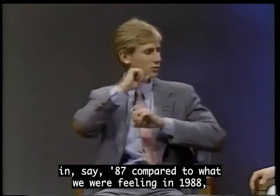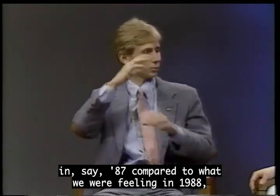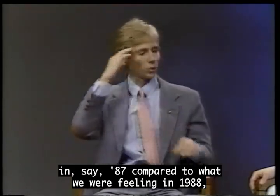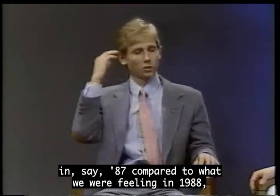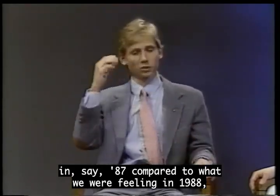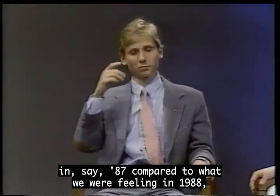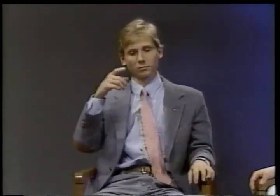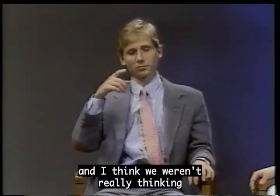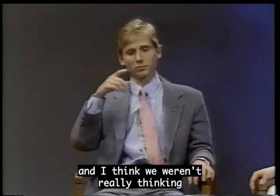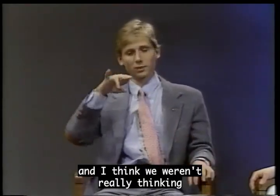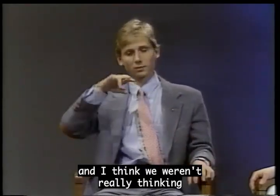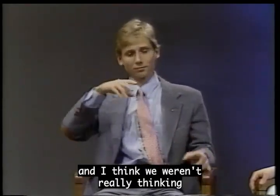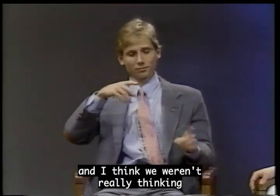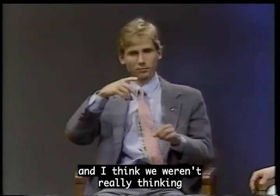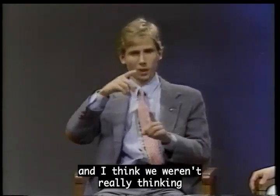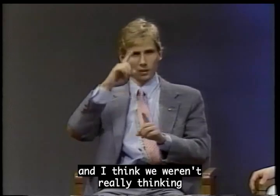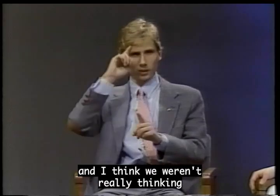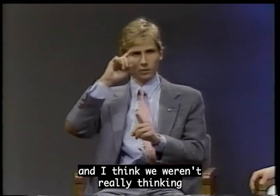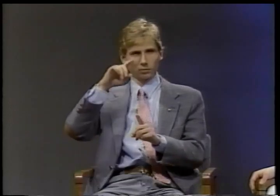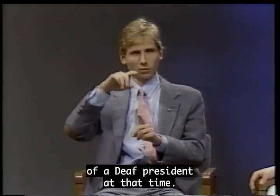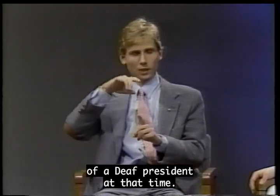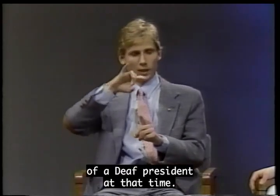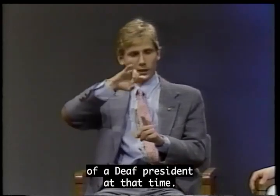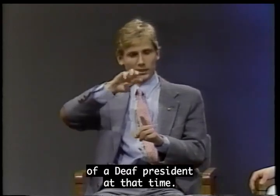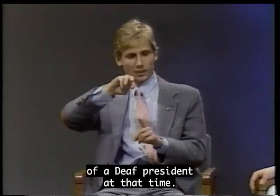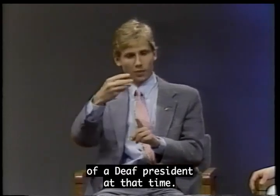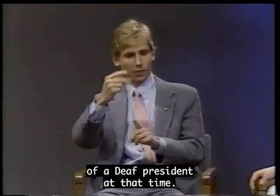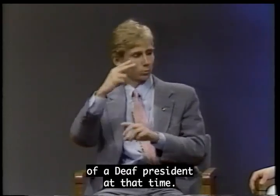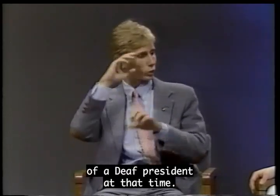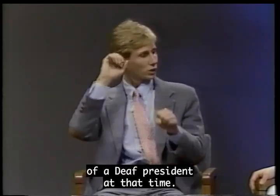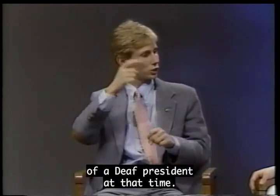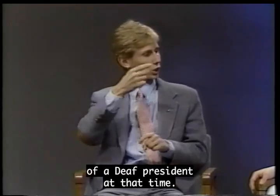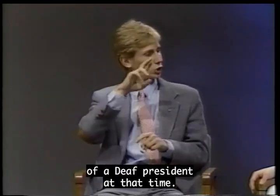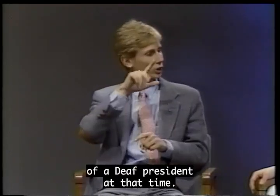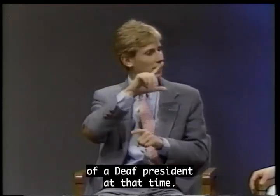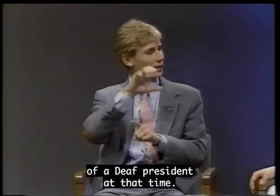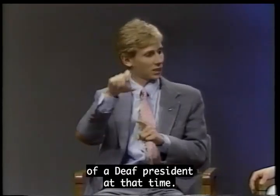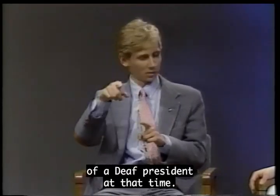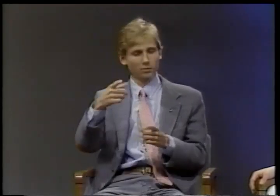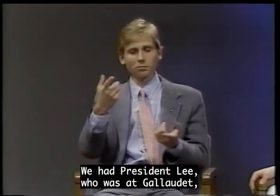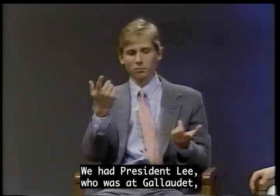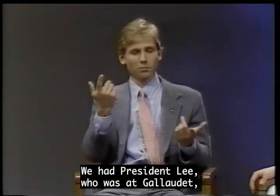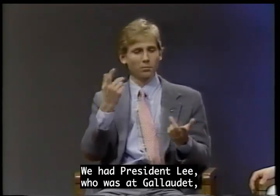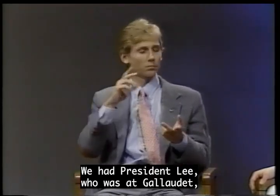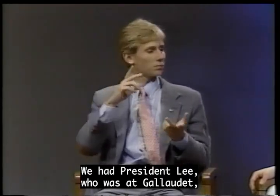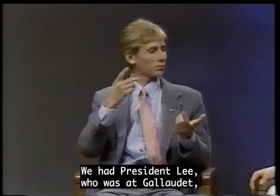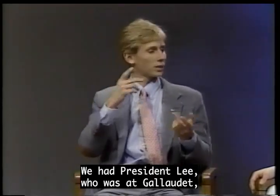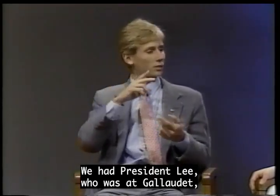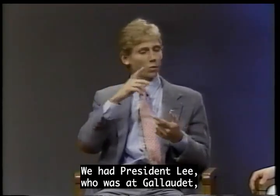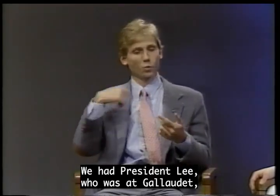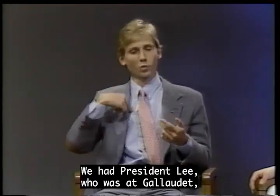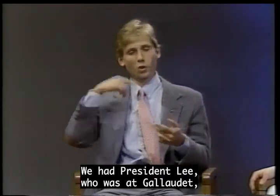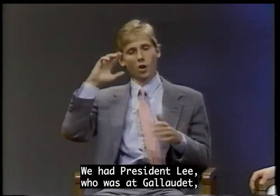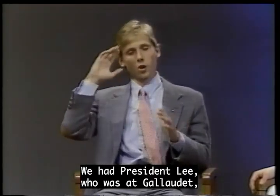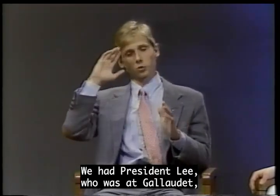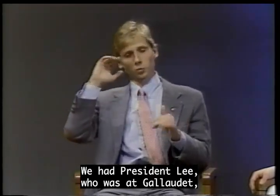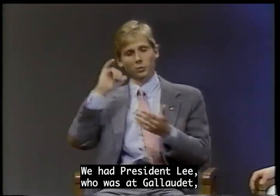1988. And I think we weren't really thinking of a deaf president at that time. We had President Lee, who was at